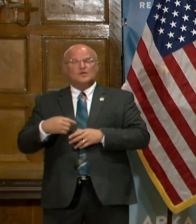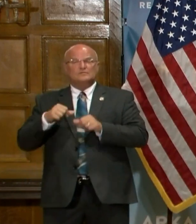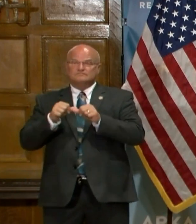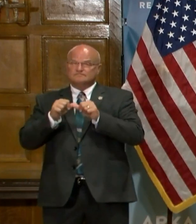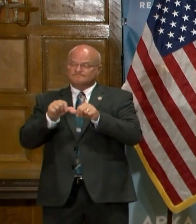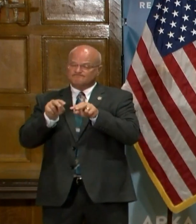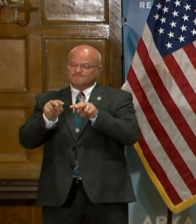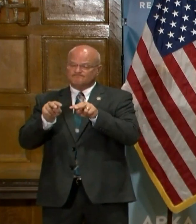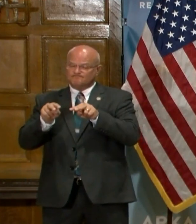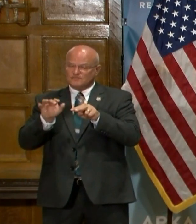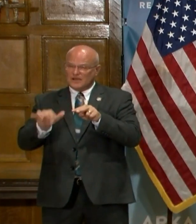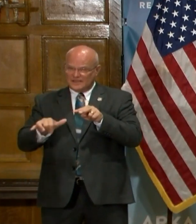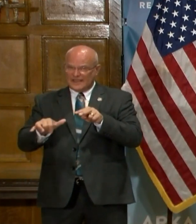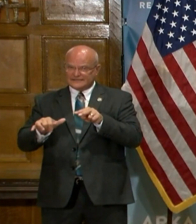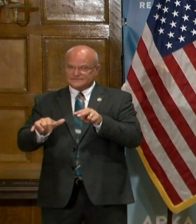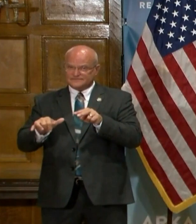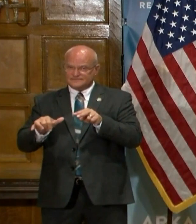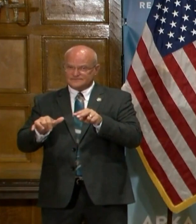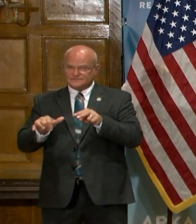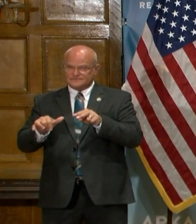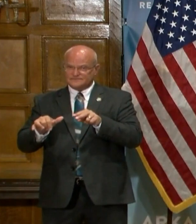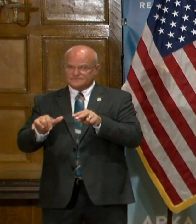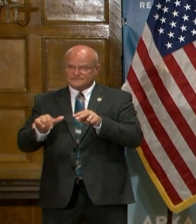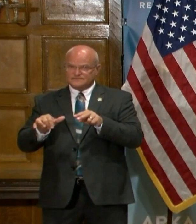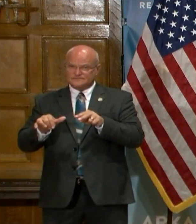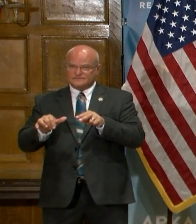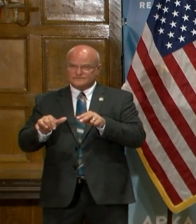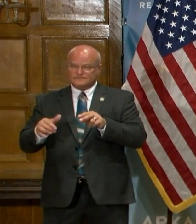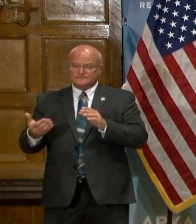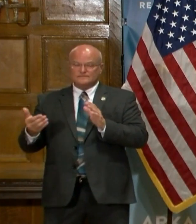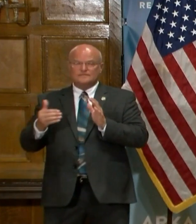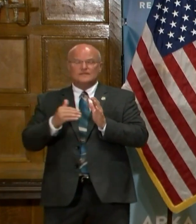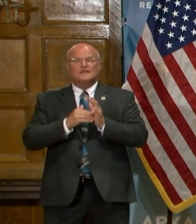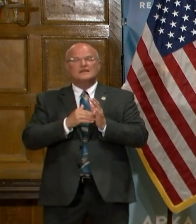to continue to monitor that situation. Again,